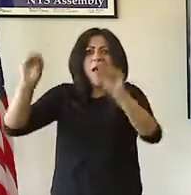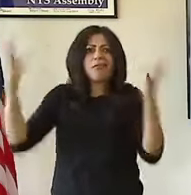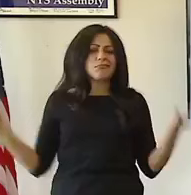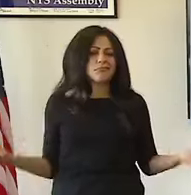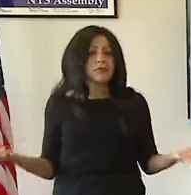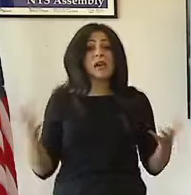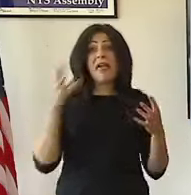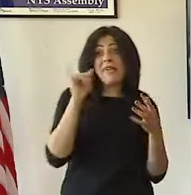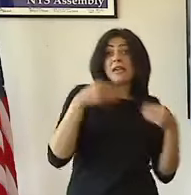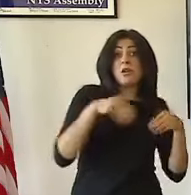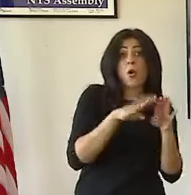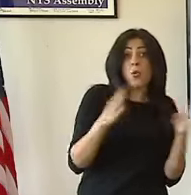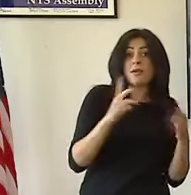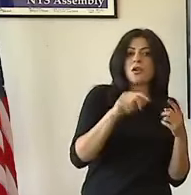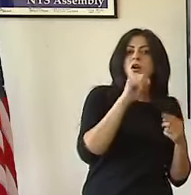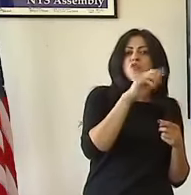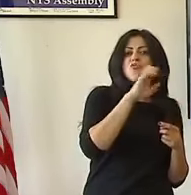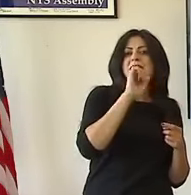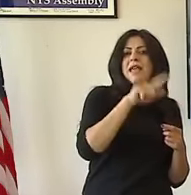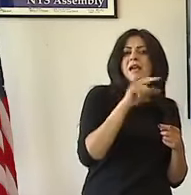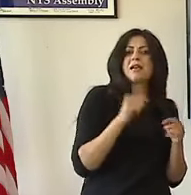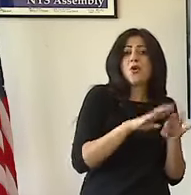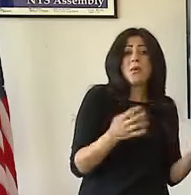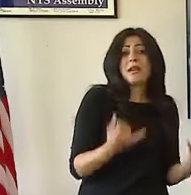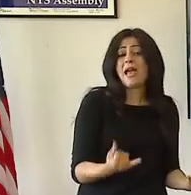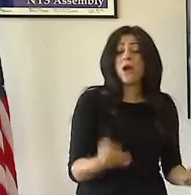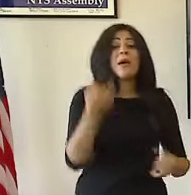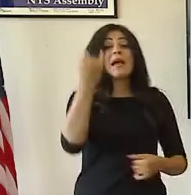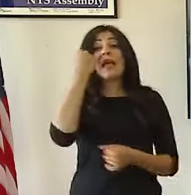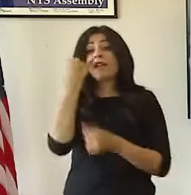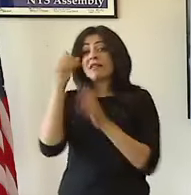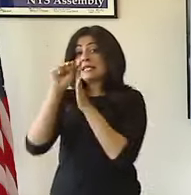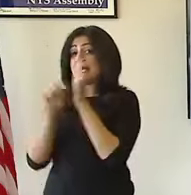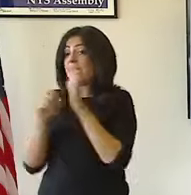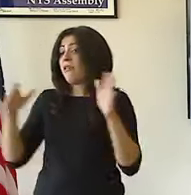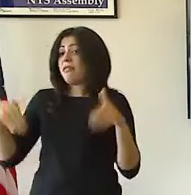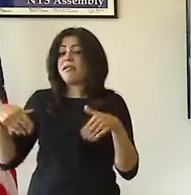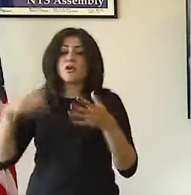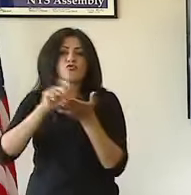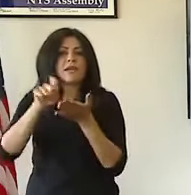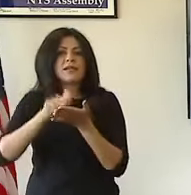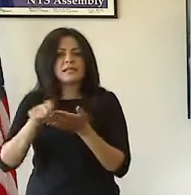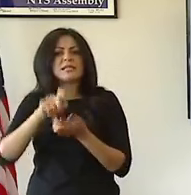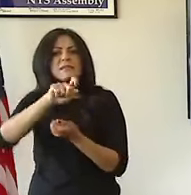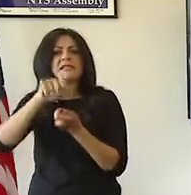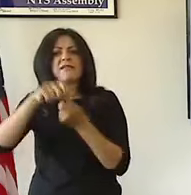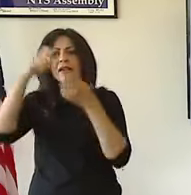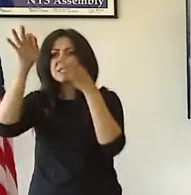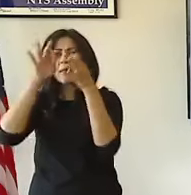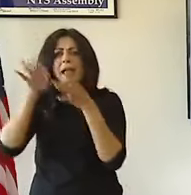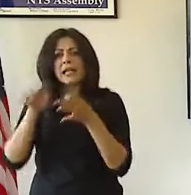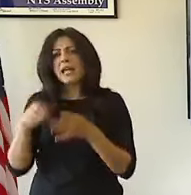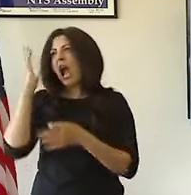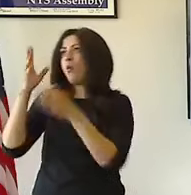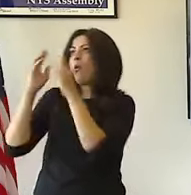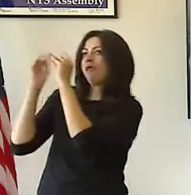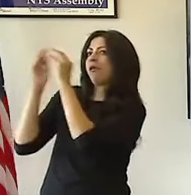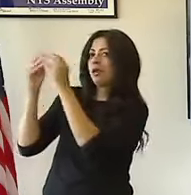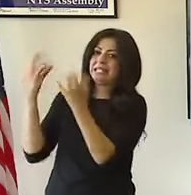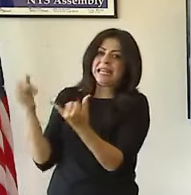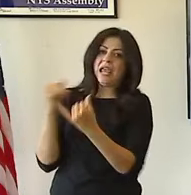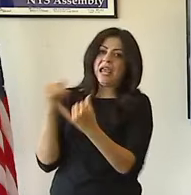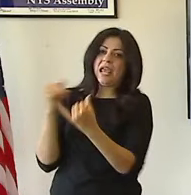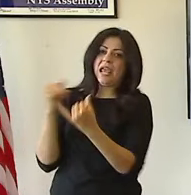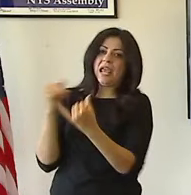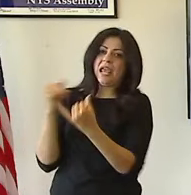which can open now. If the state has not issued a specific guidance on that, we will ask, and we will ask today. I'll ask Ron Hicks from the